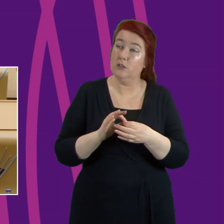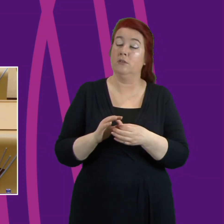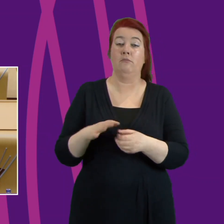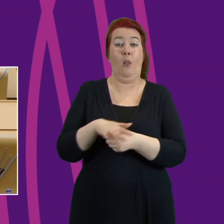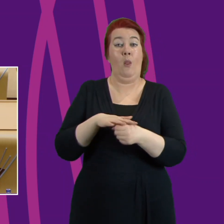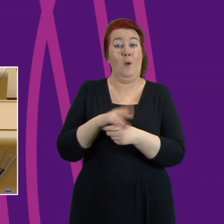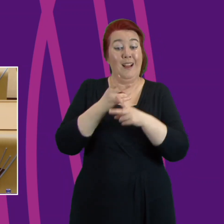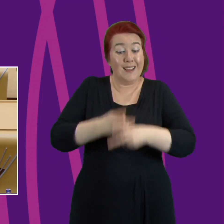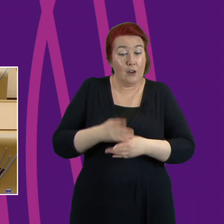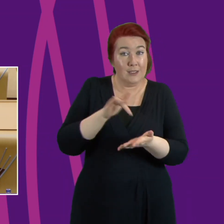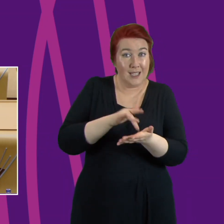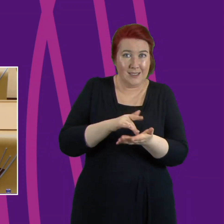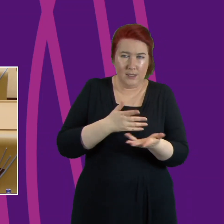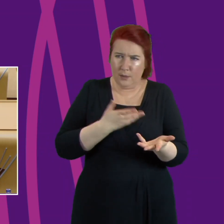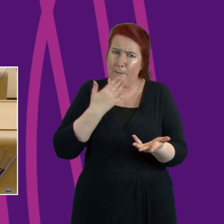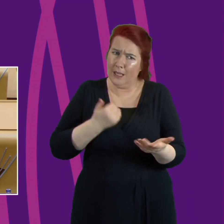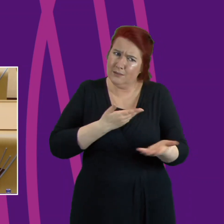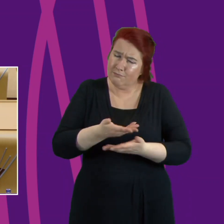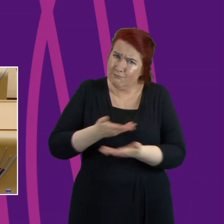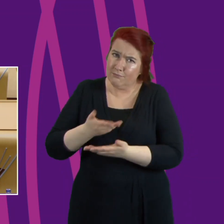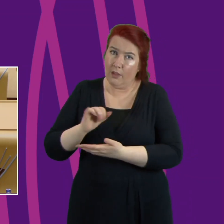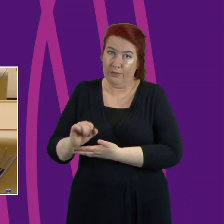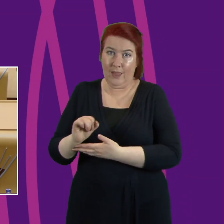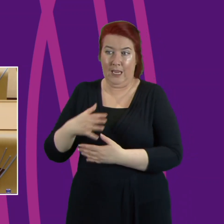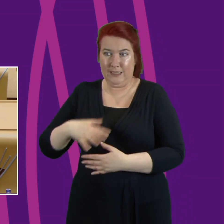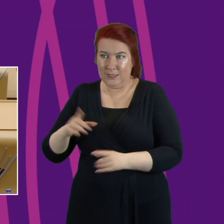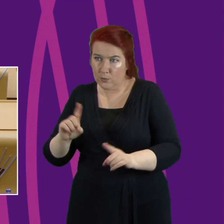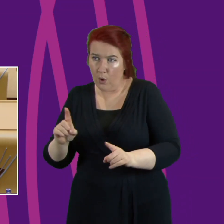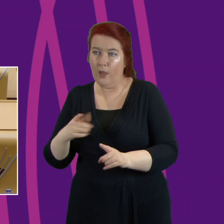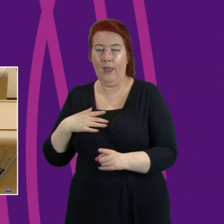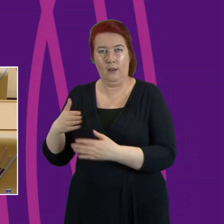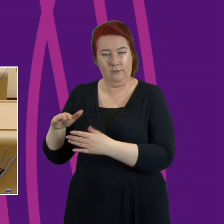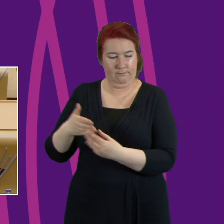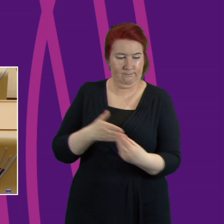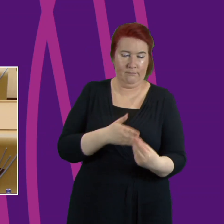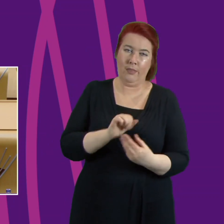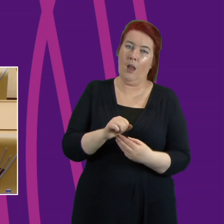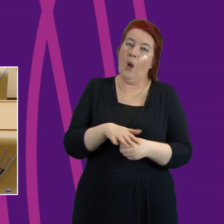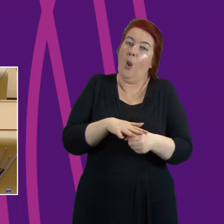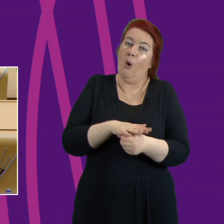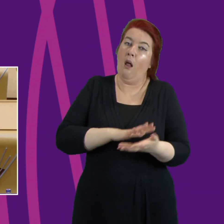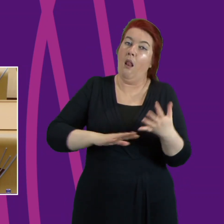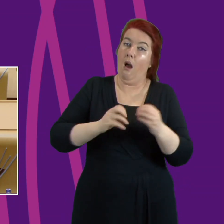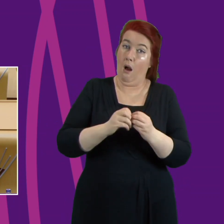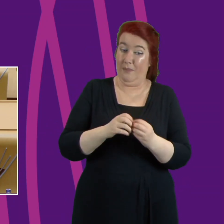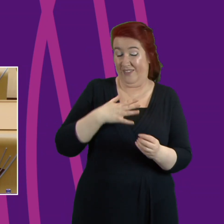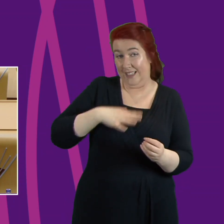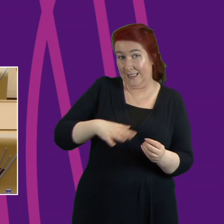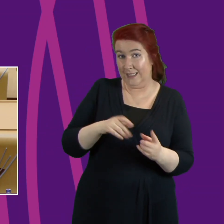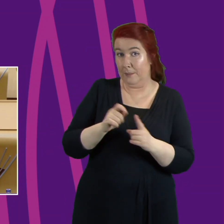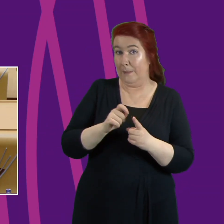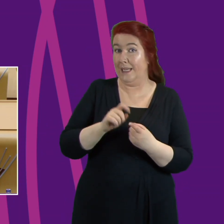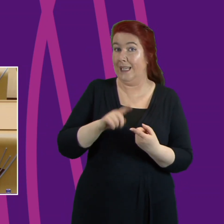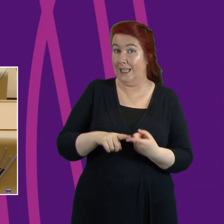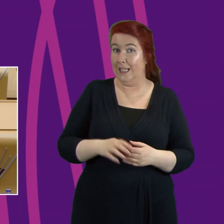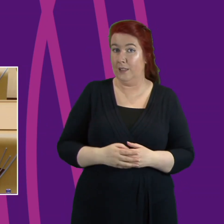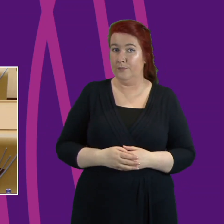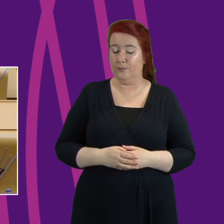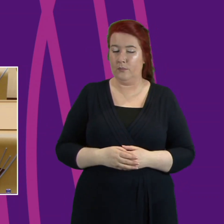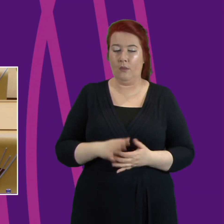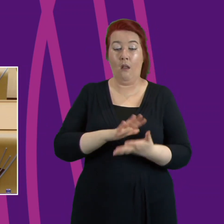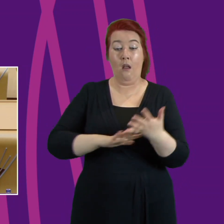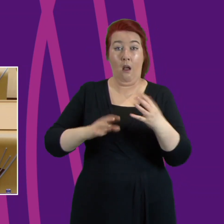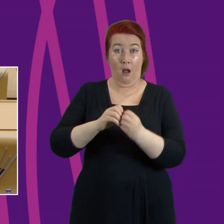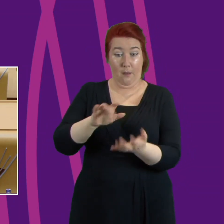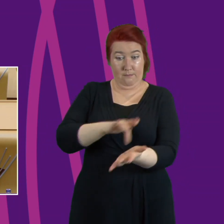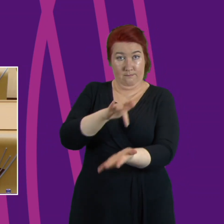their needs and help us with directing them to their local hub where they need PPE. We will ensure hub locations are